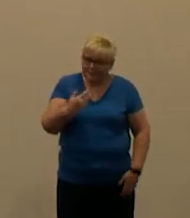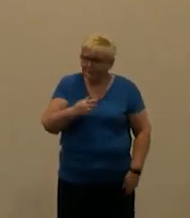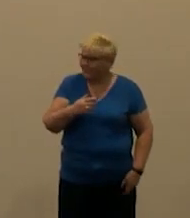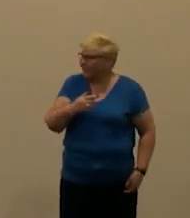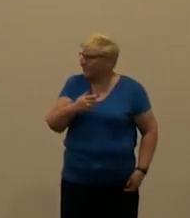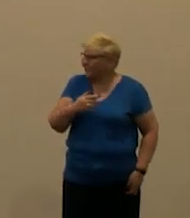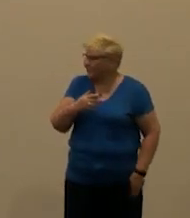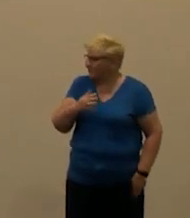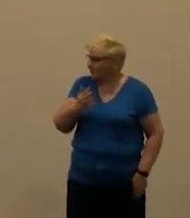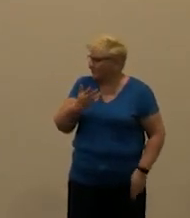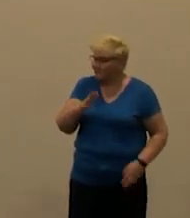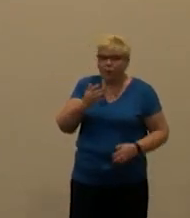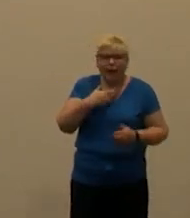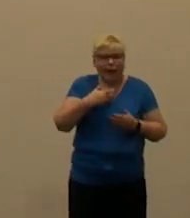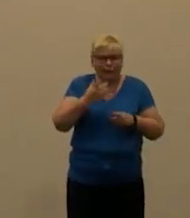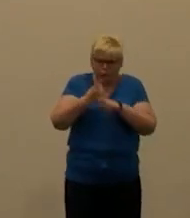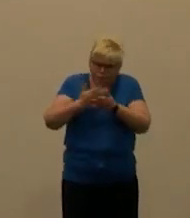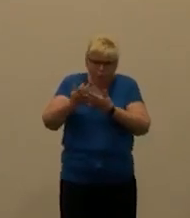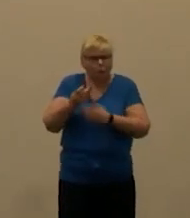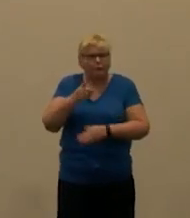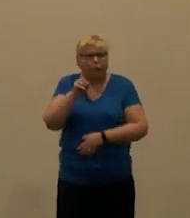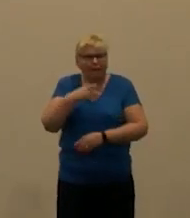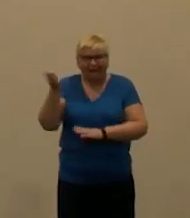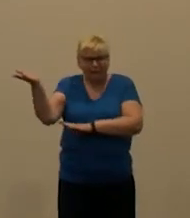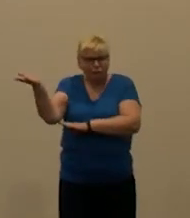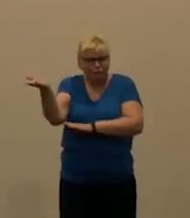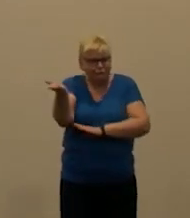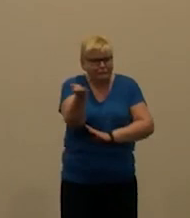discussion with my hedge trimmer, and at the end,